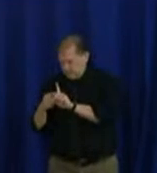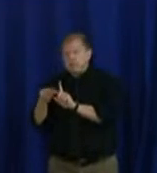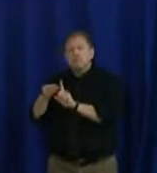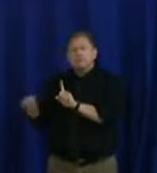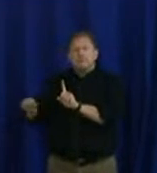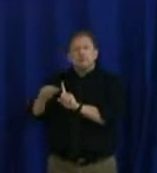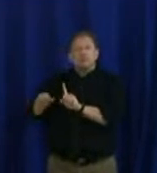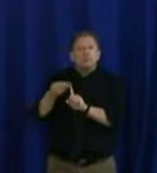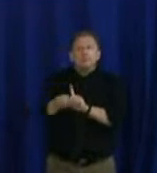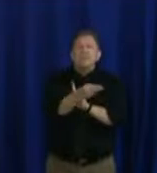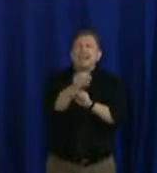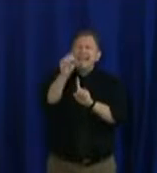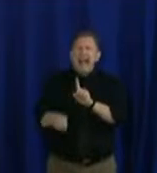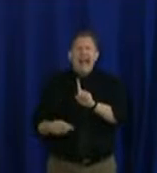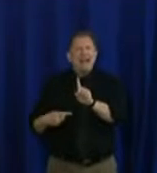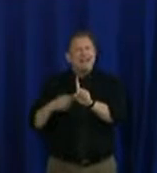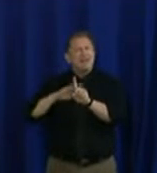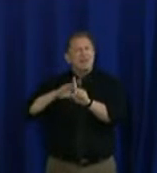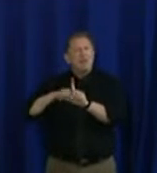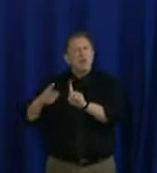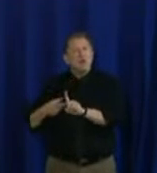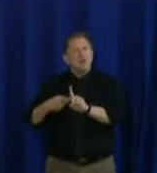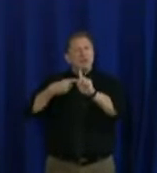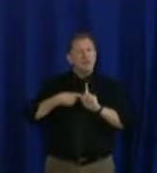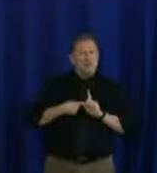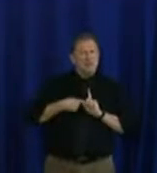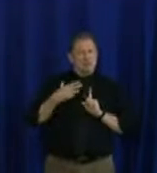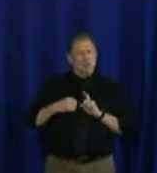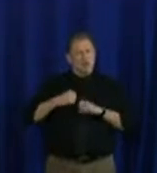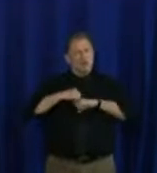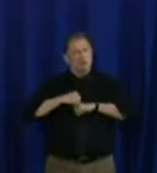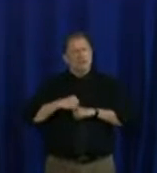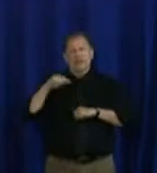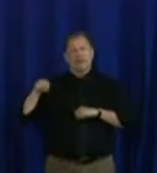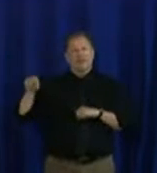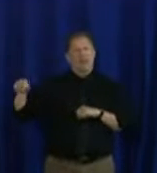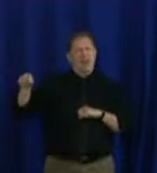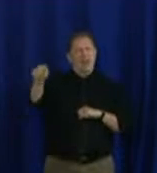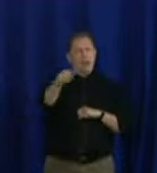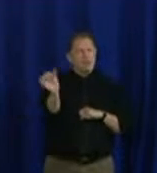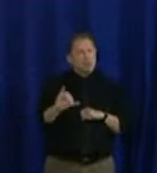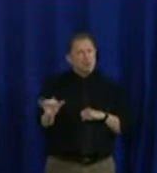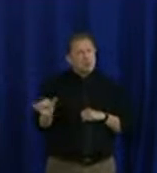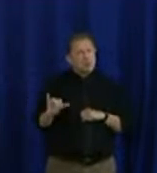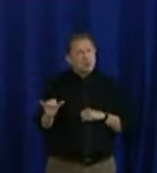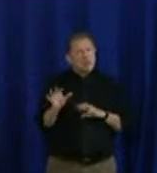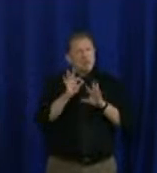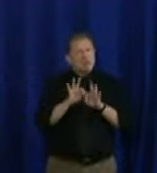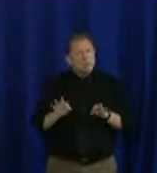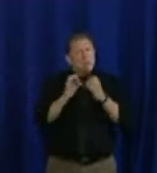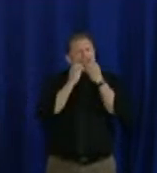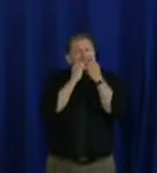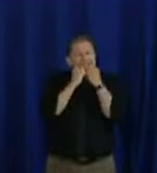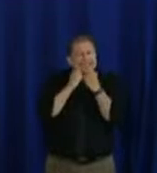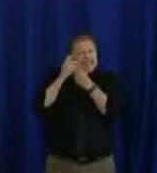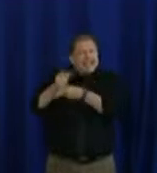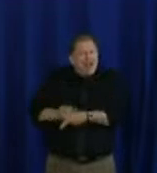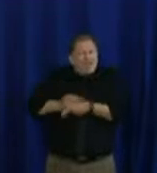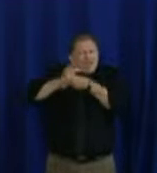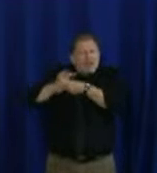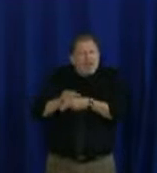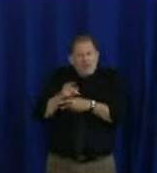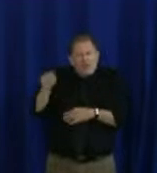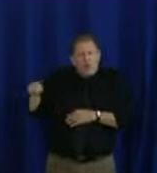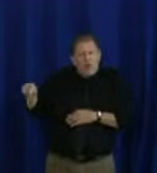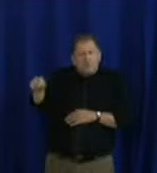you, in addition to all the things that the mayor mentioned that help protect the family, I need you to be extra careful with those